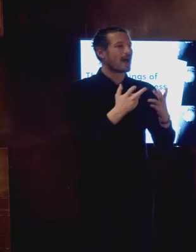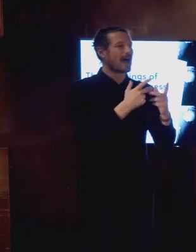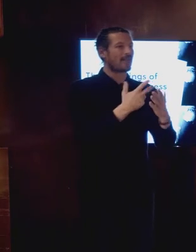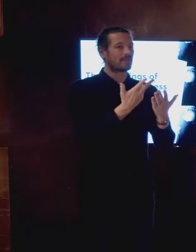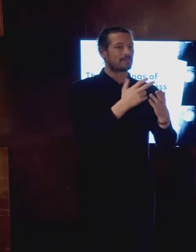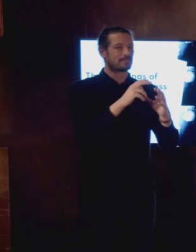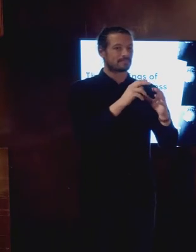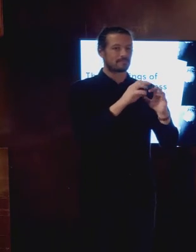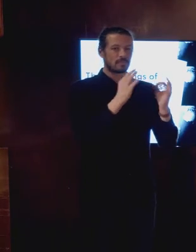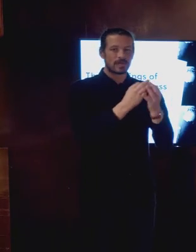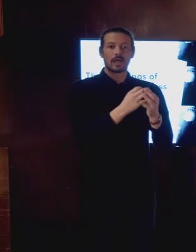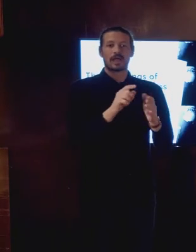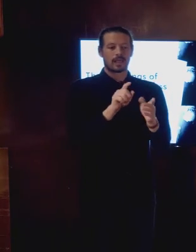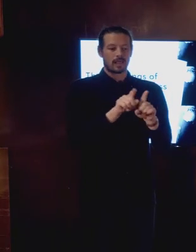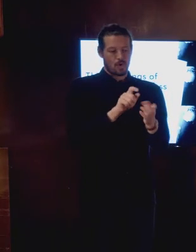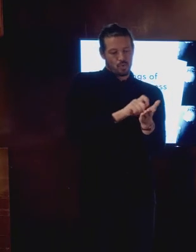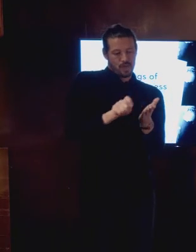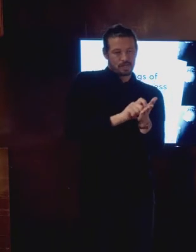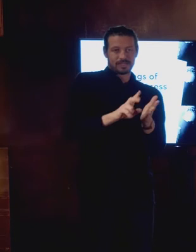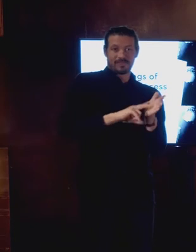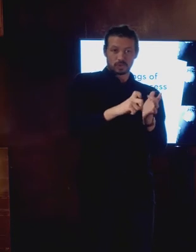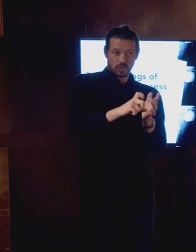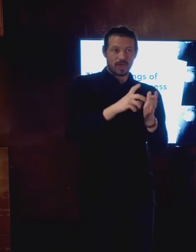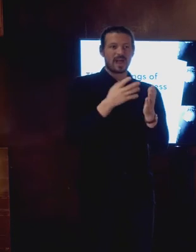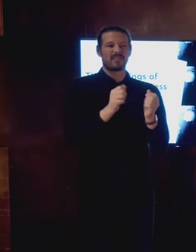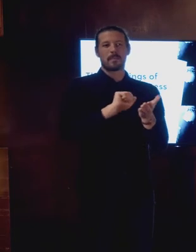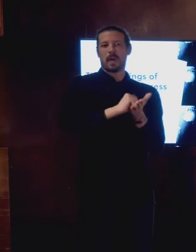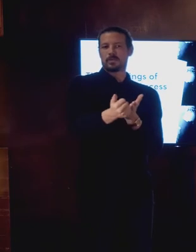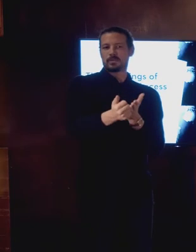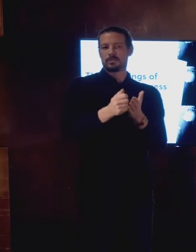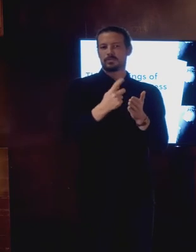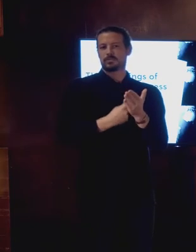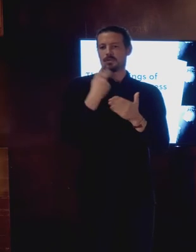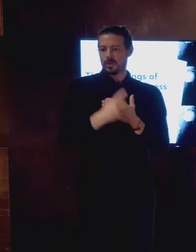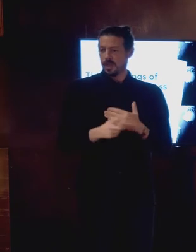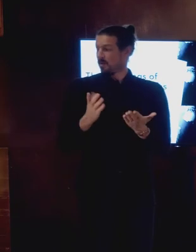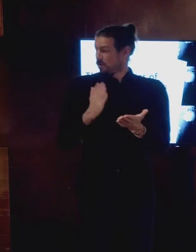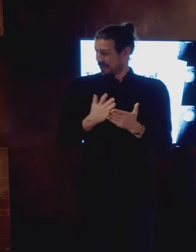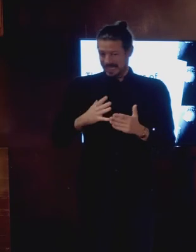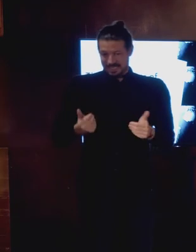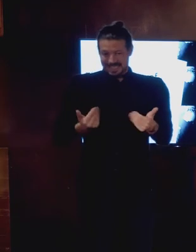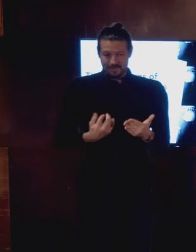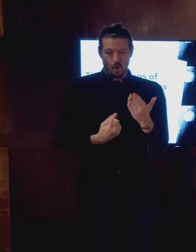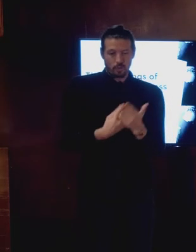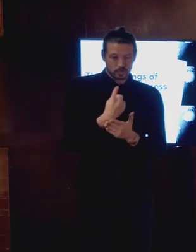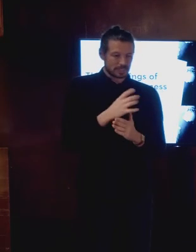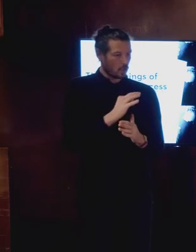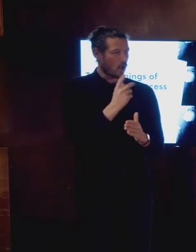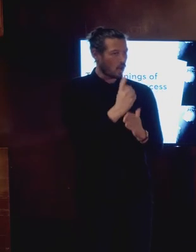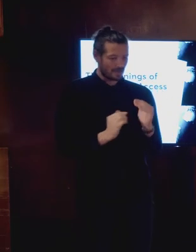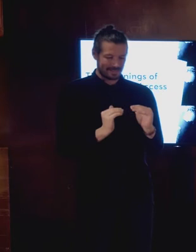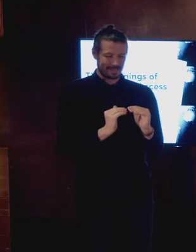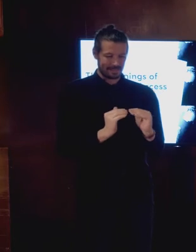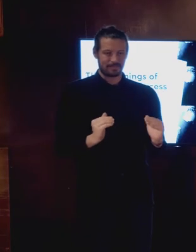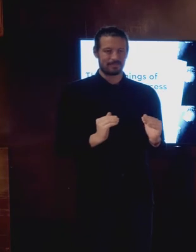Writers Victoria running the Publishability Program. But there just needs to be spots and paid spots, not just at the entry level.